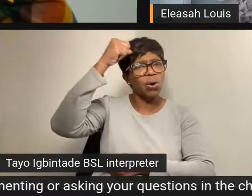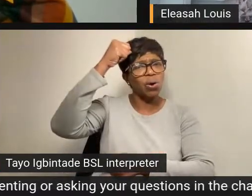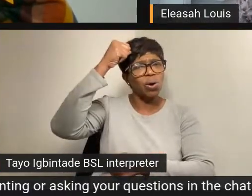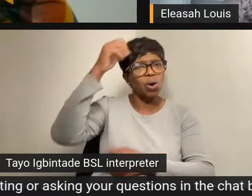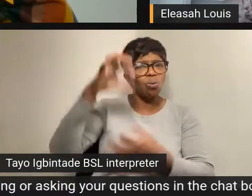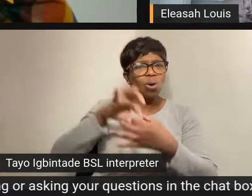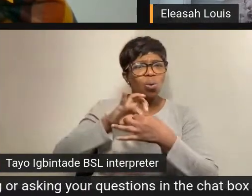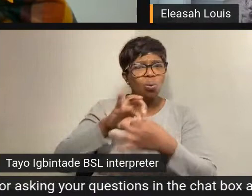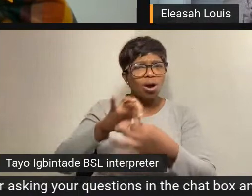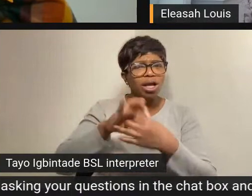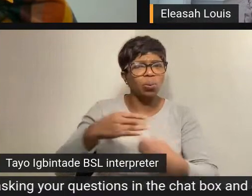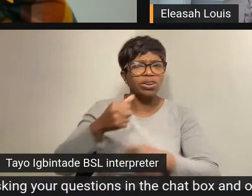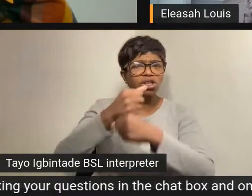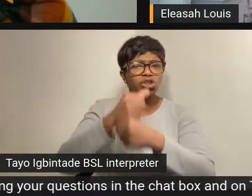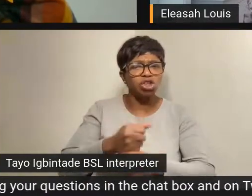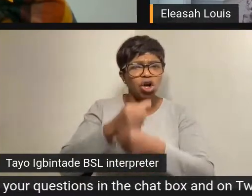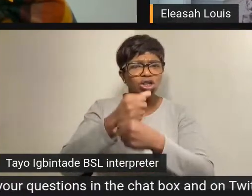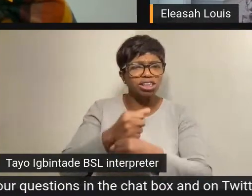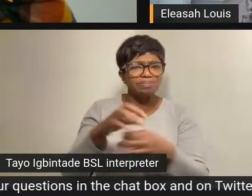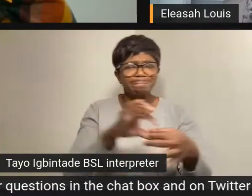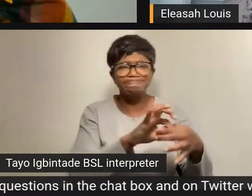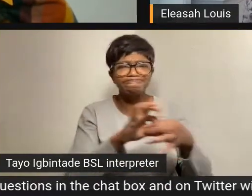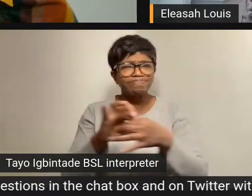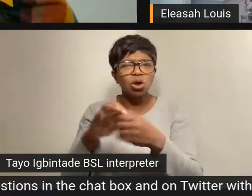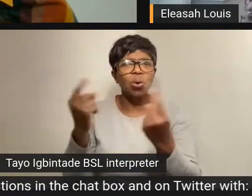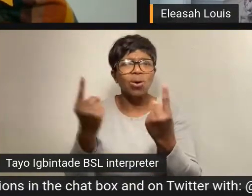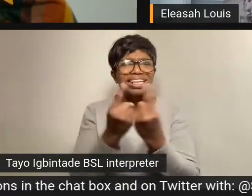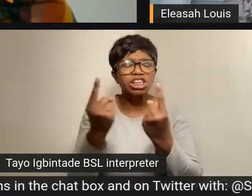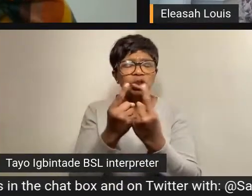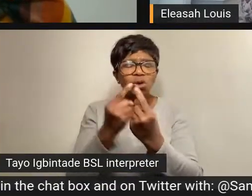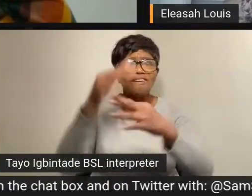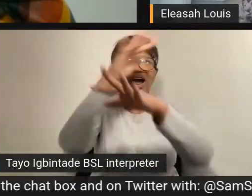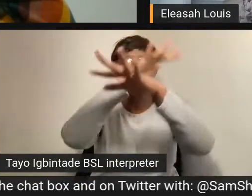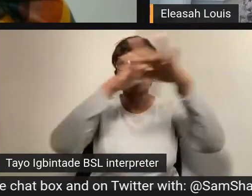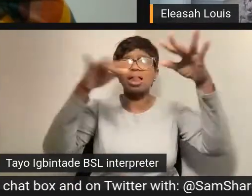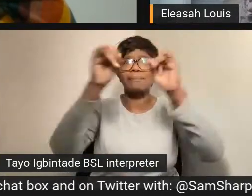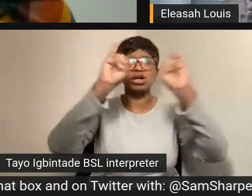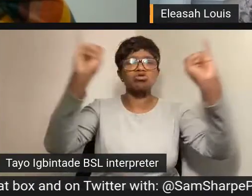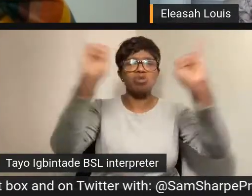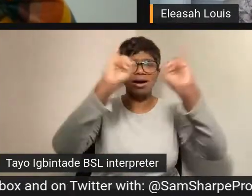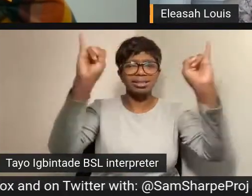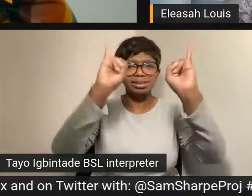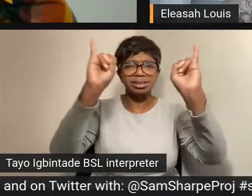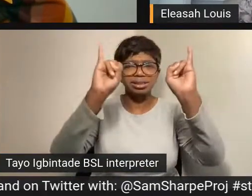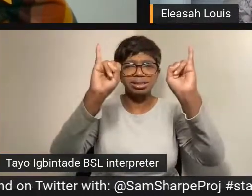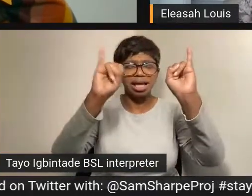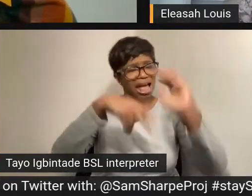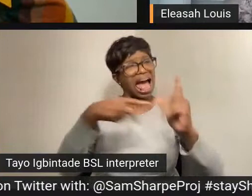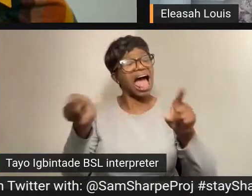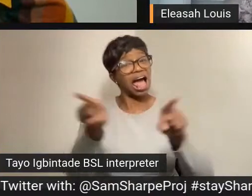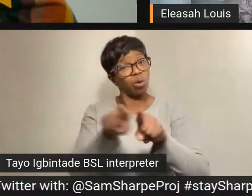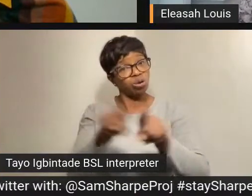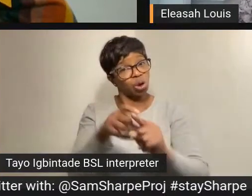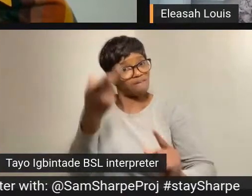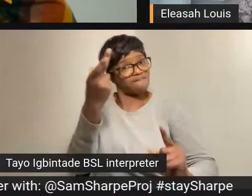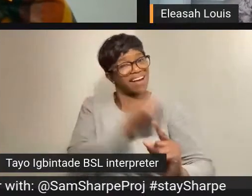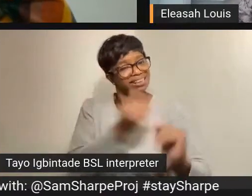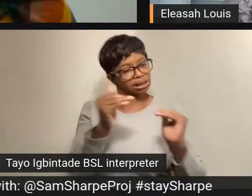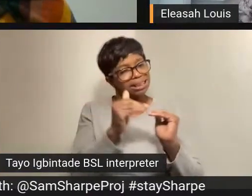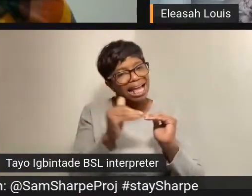with the churches very closely on issues of climate crisis and on issues of vaccine